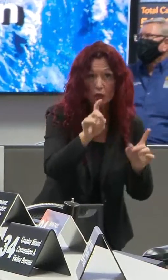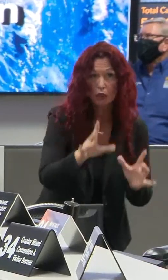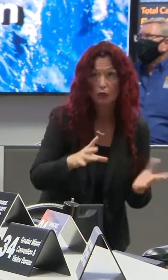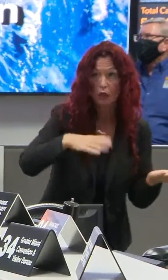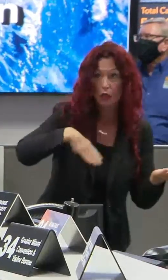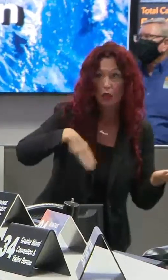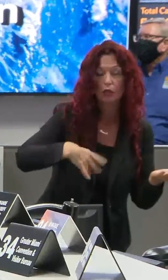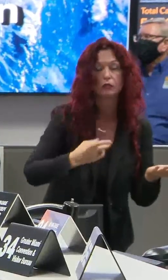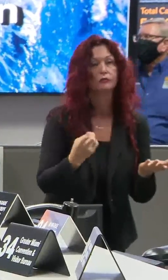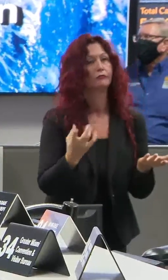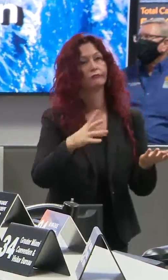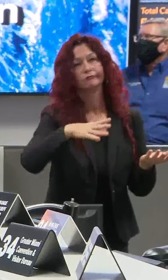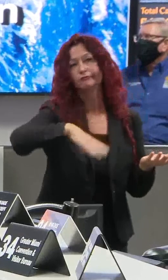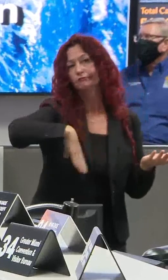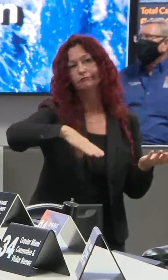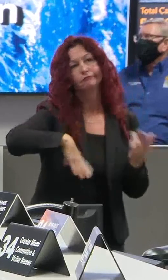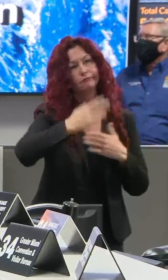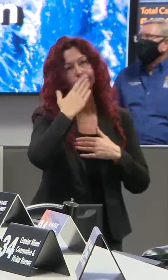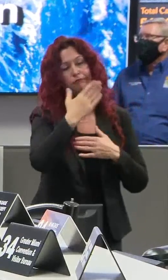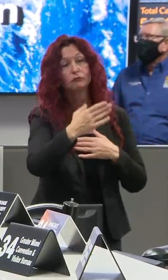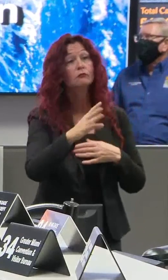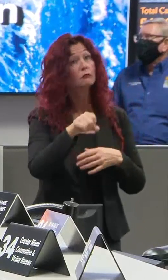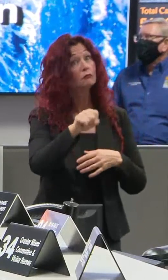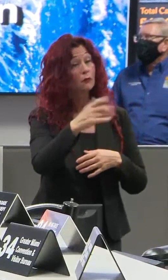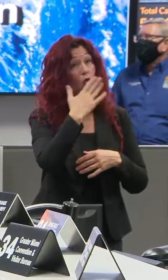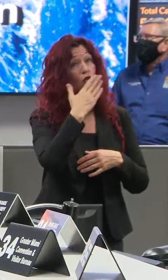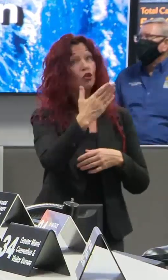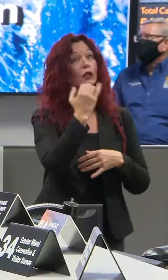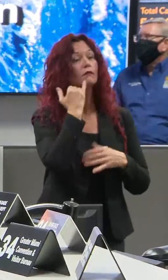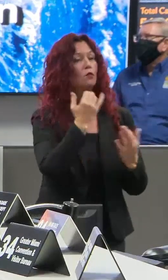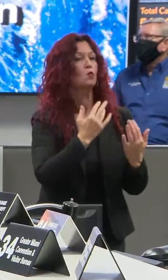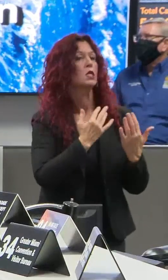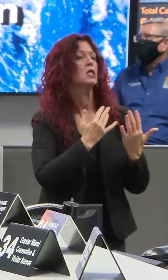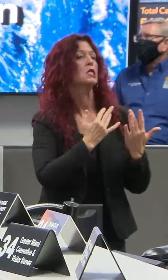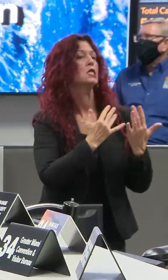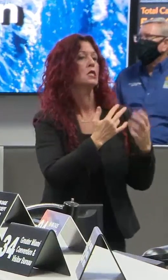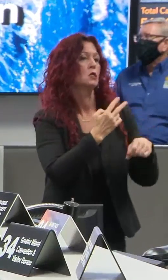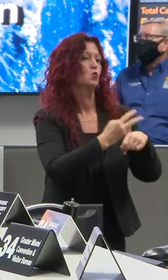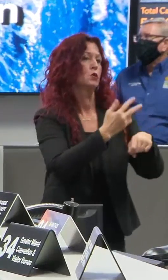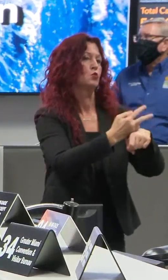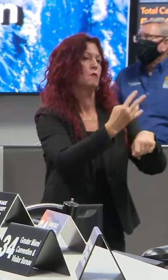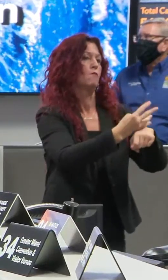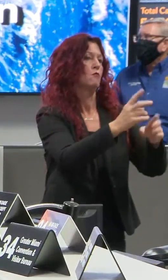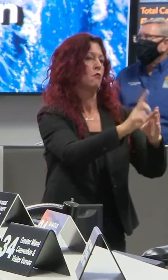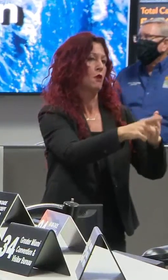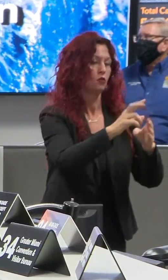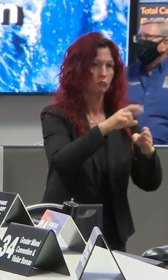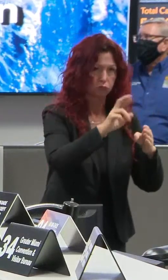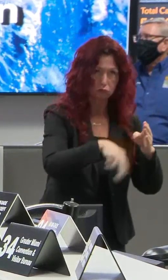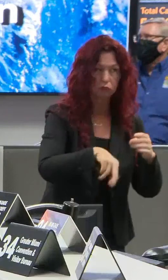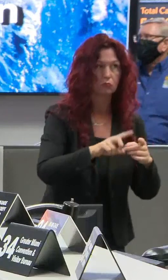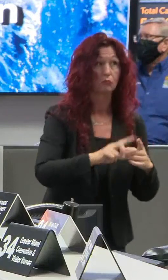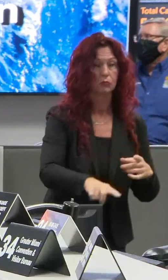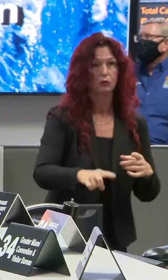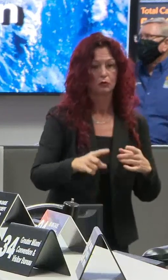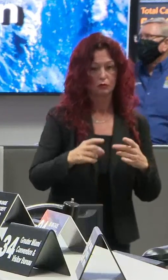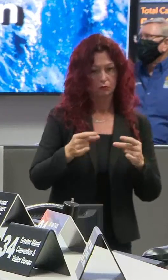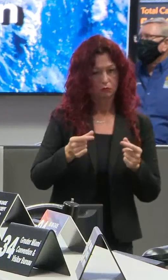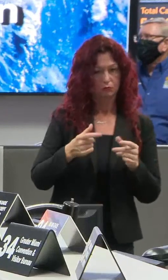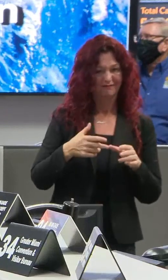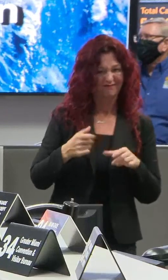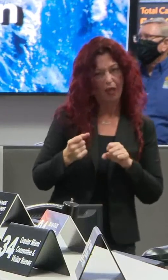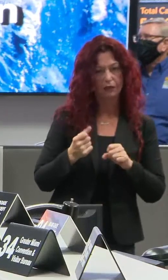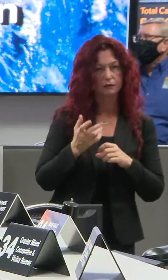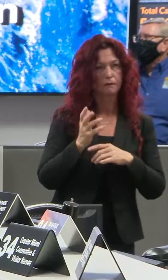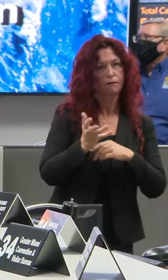a reading right away, we certainly will jump on that, very quickly. But also remember, all of those tests indicate whether you